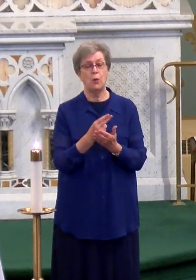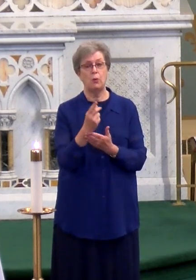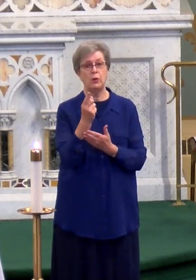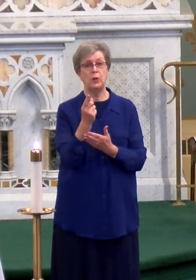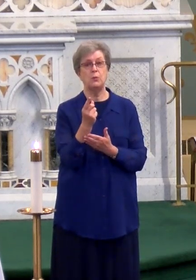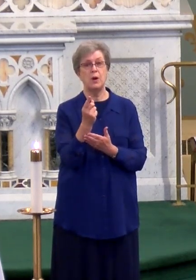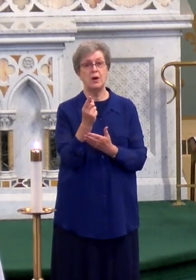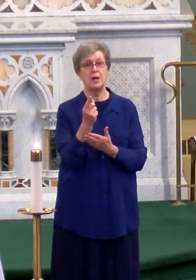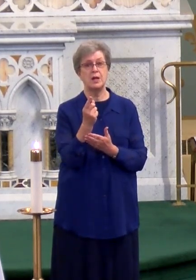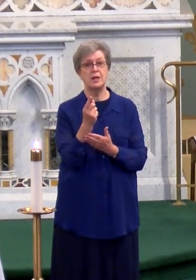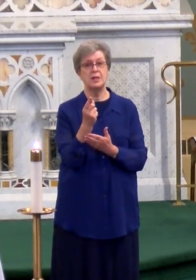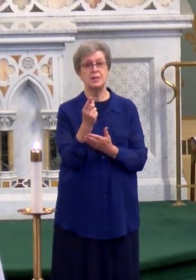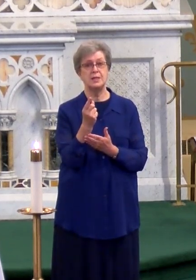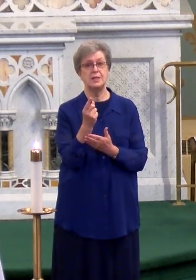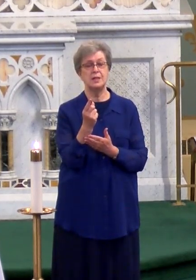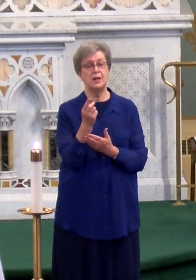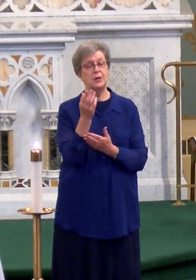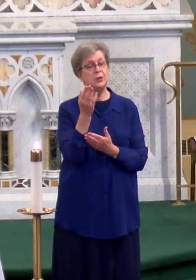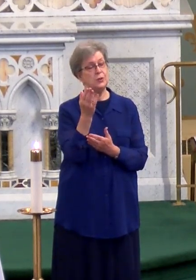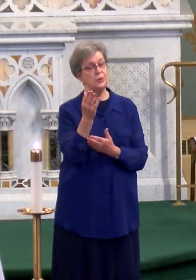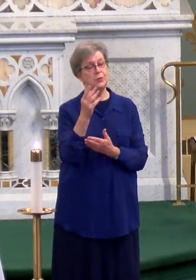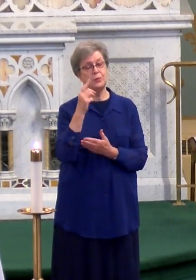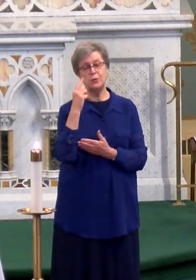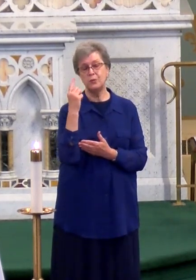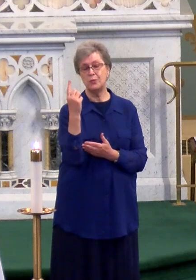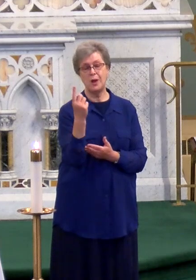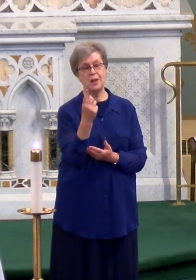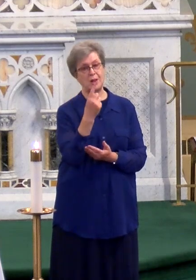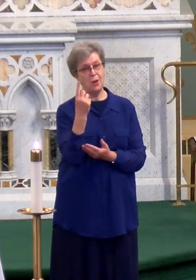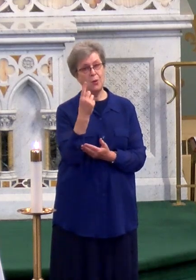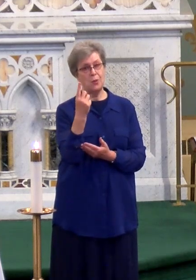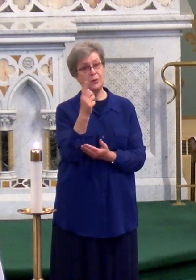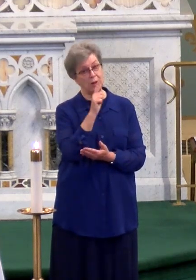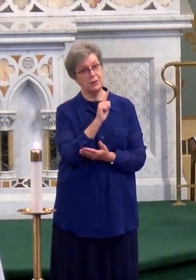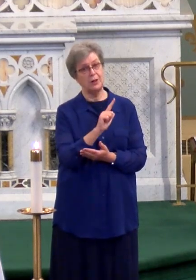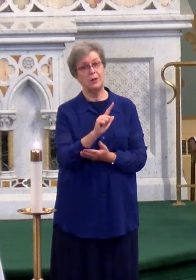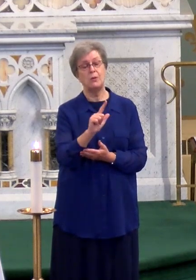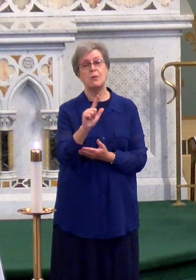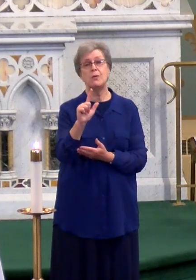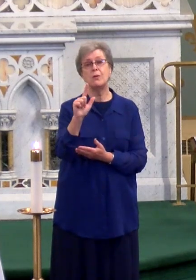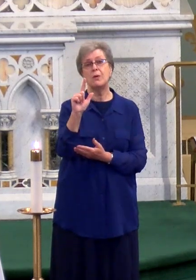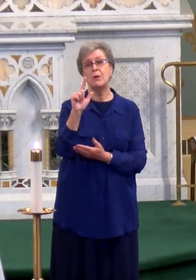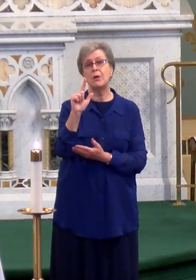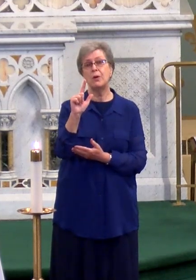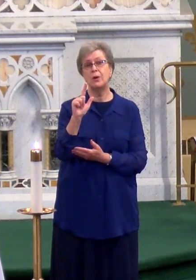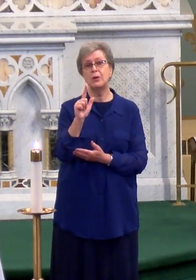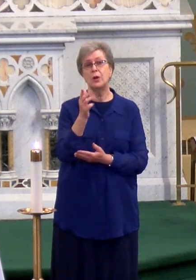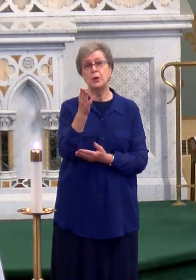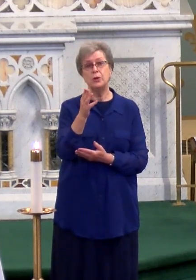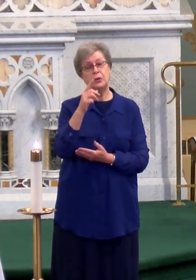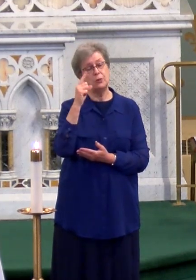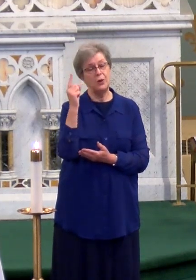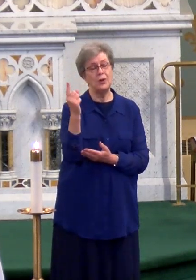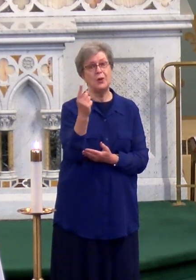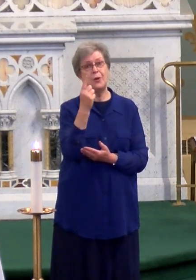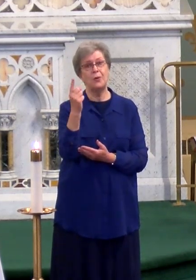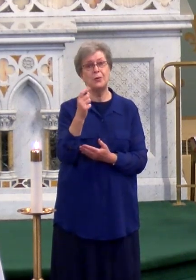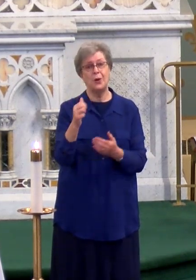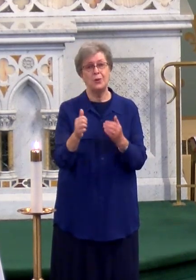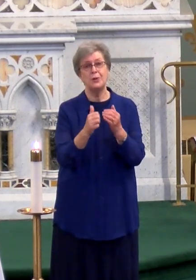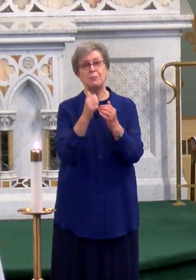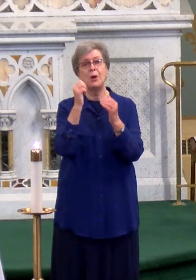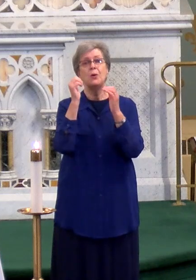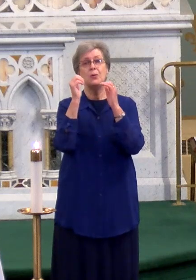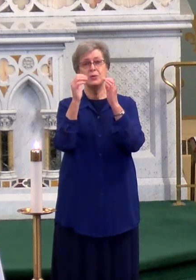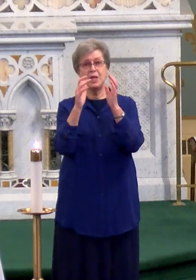are the Holy One. You alone are the Lord. You